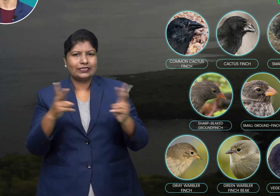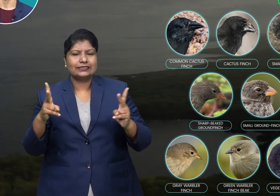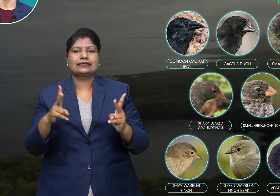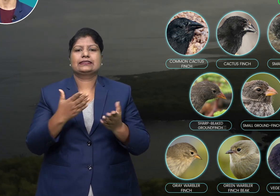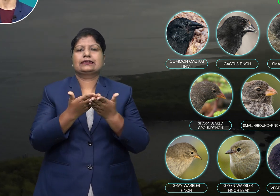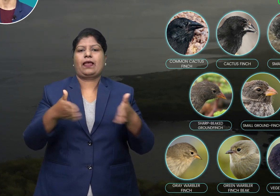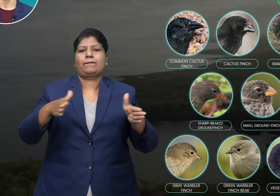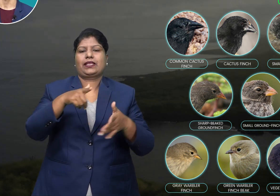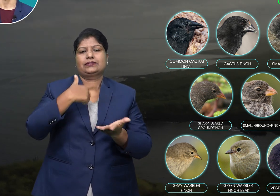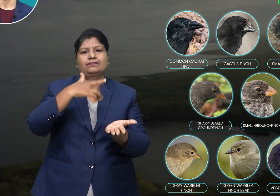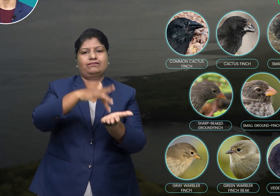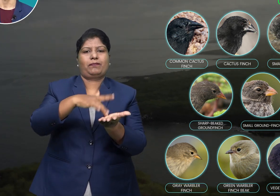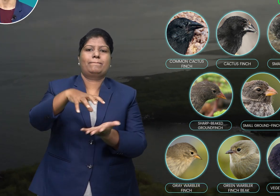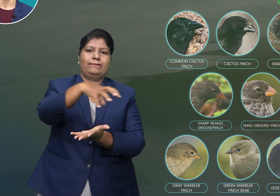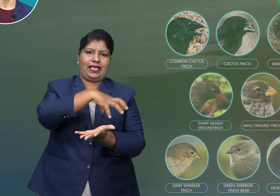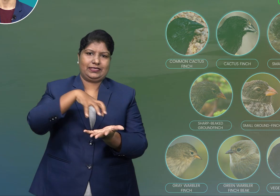area.